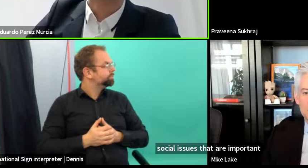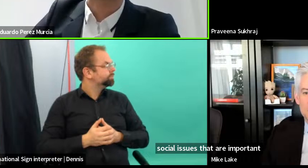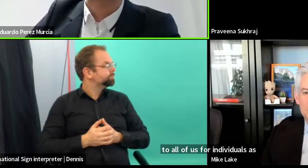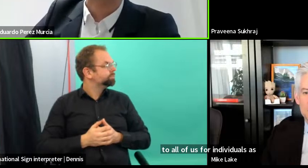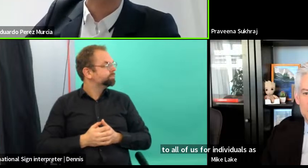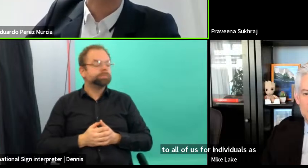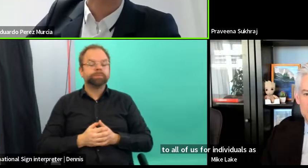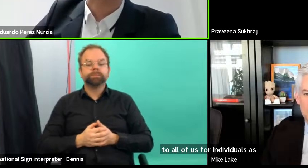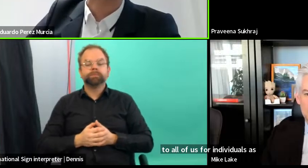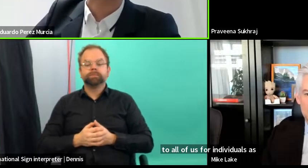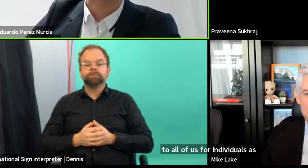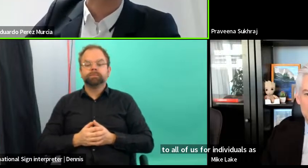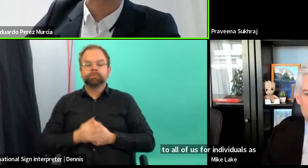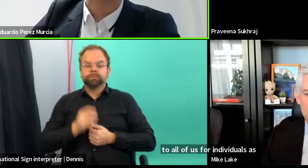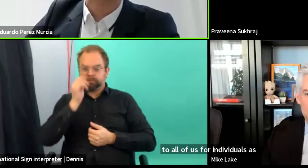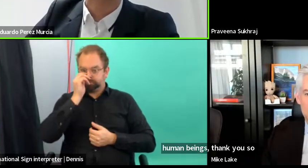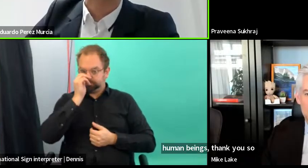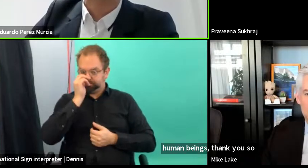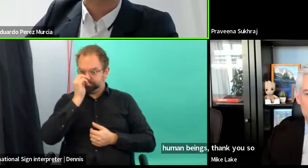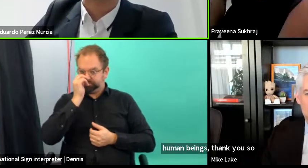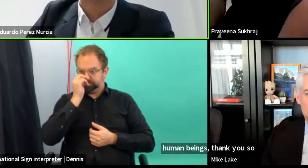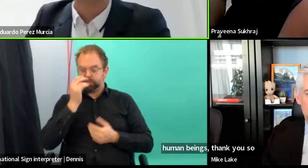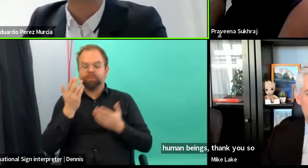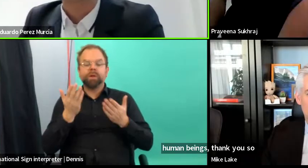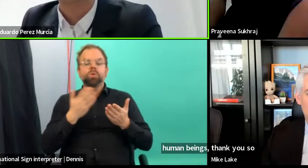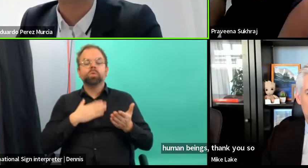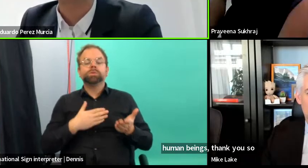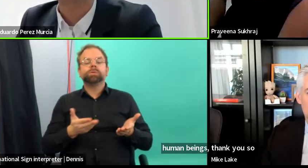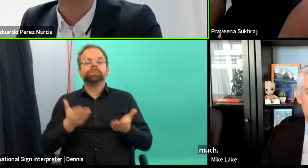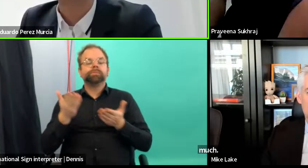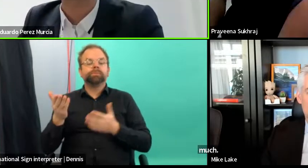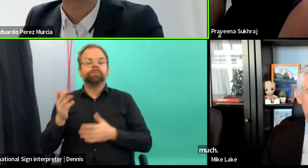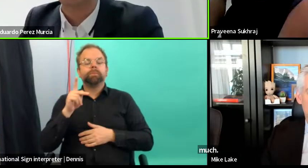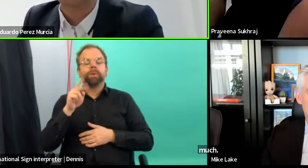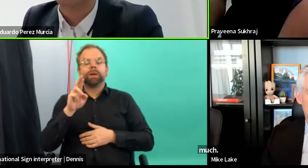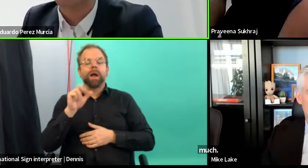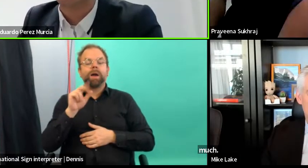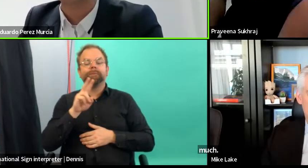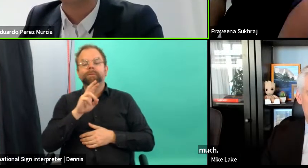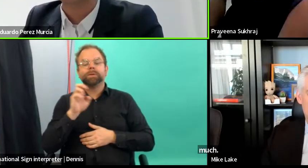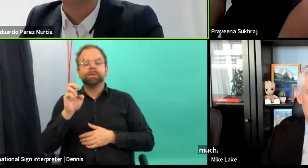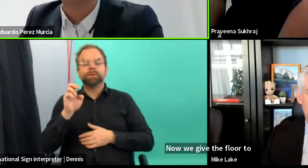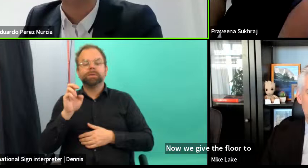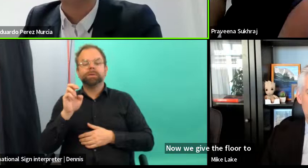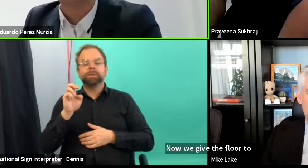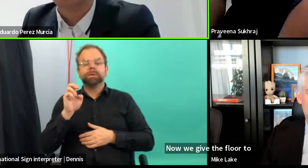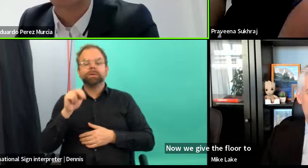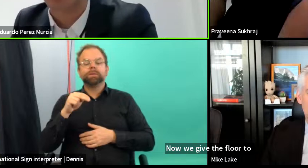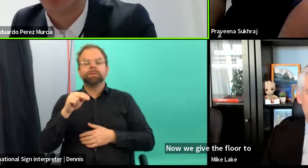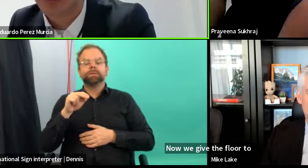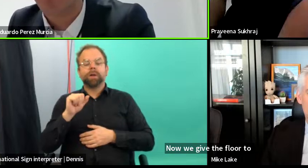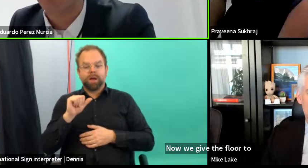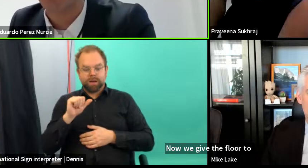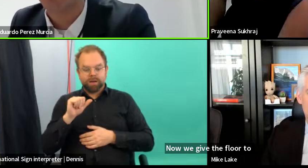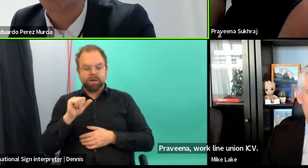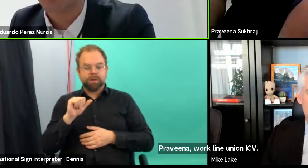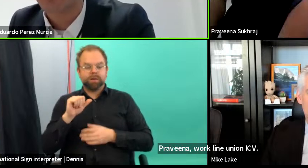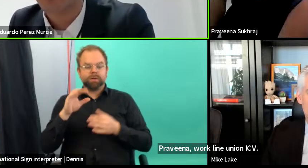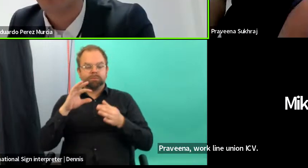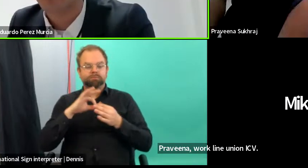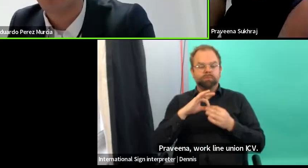of South Africa. She has a PhD in inclusive education. Over to you, Pravina, and thanks for joining us today.